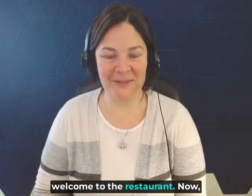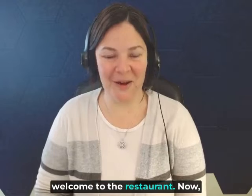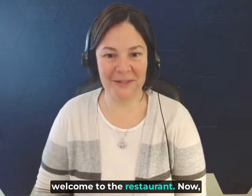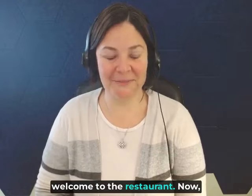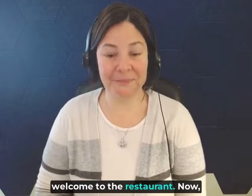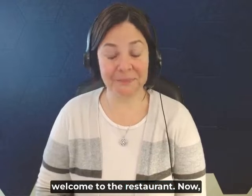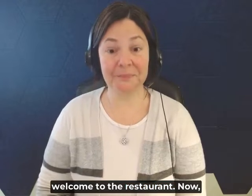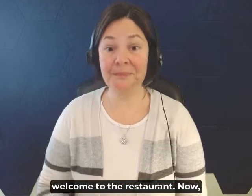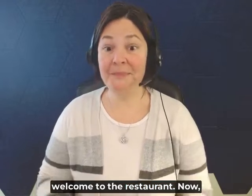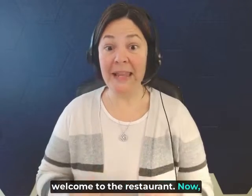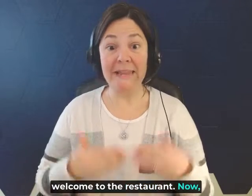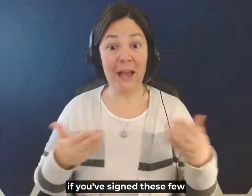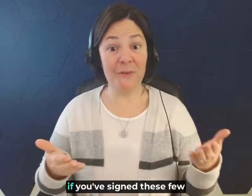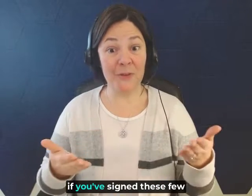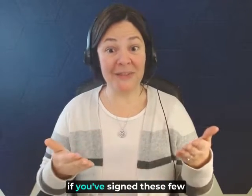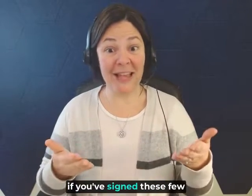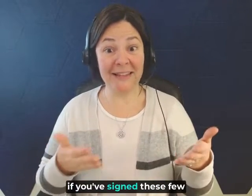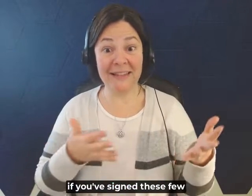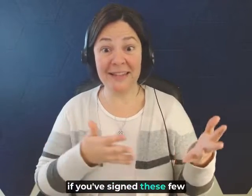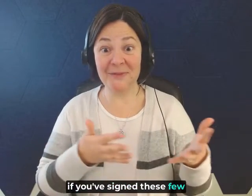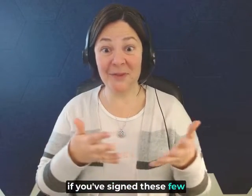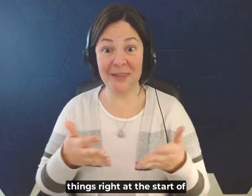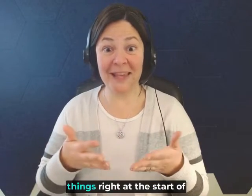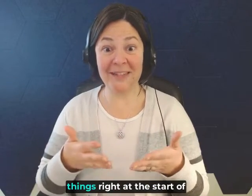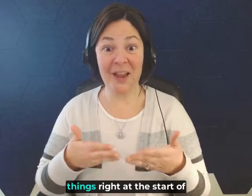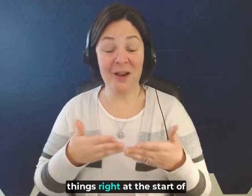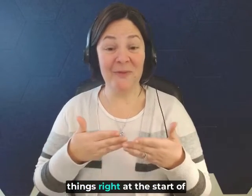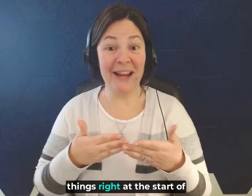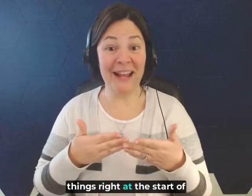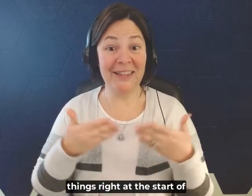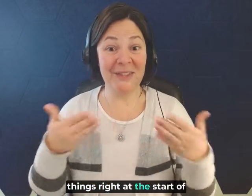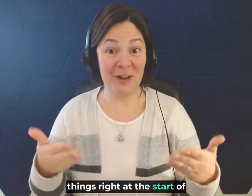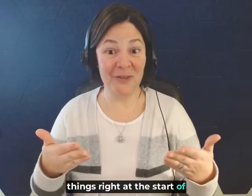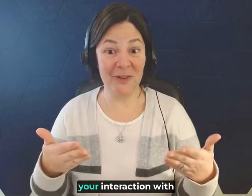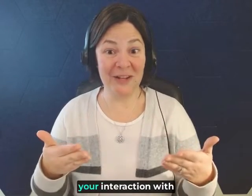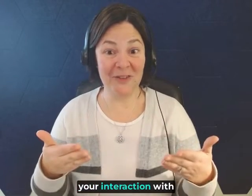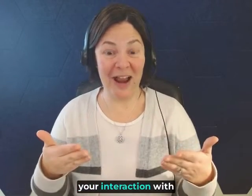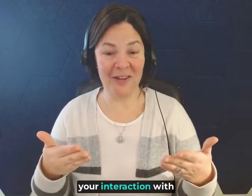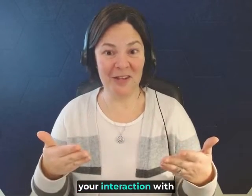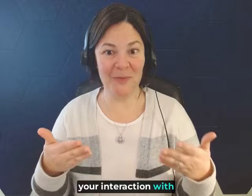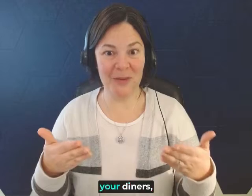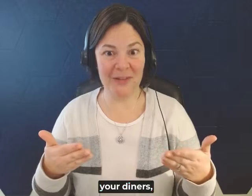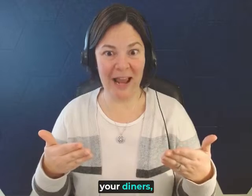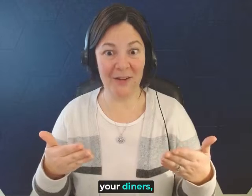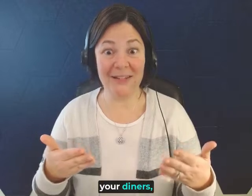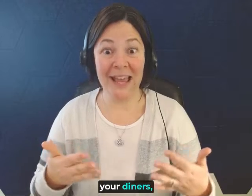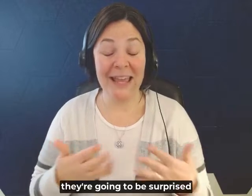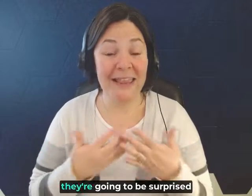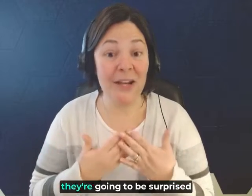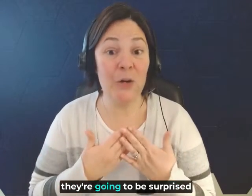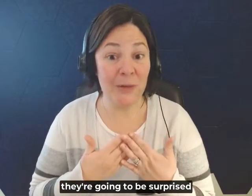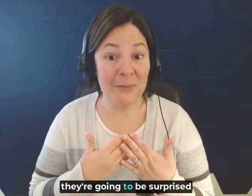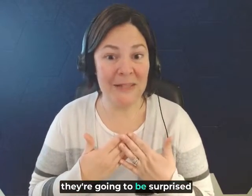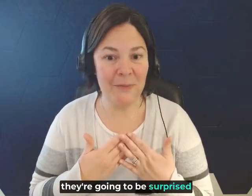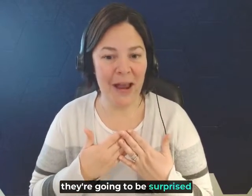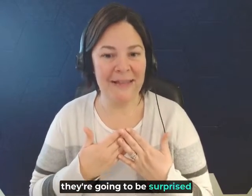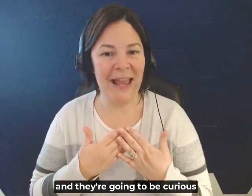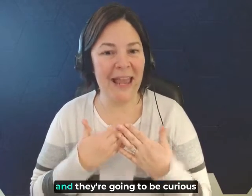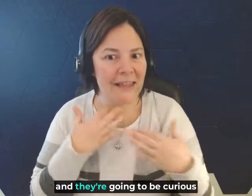restaurant. Now, if you've signed these few things right at the start of your interaction with your diners, they're going to be surprised and they're